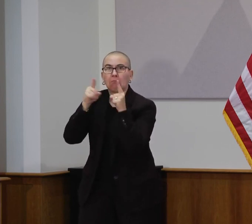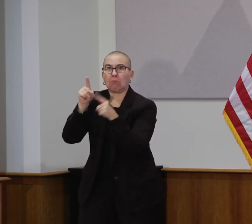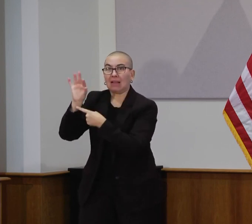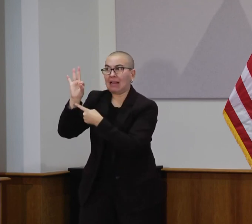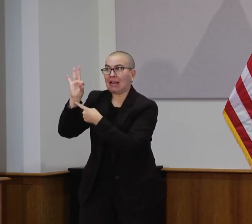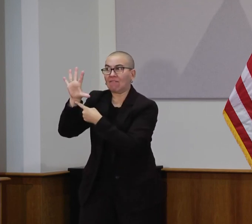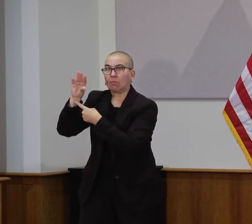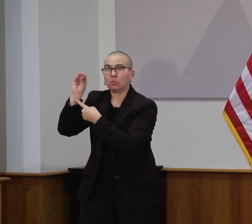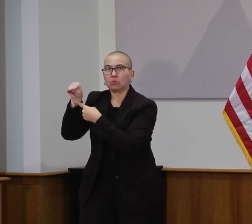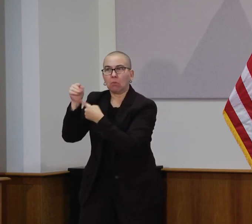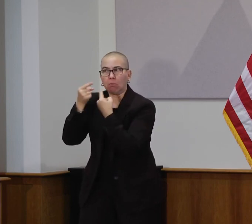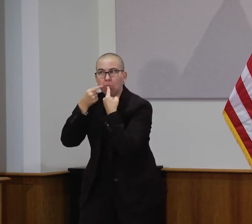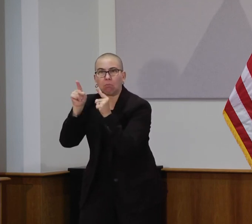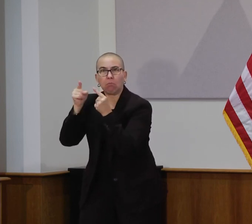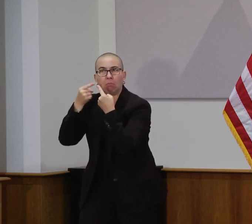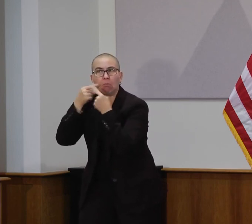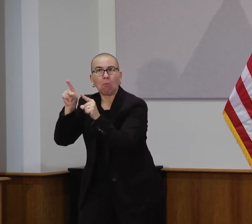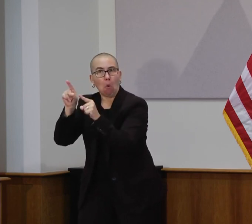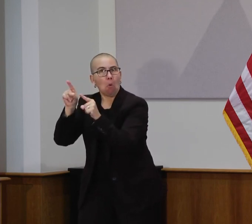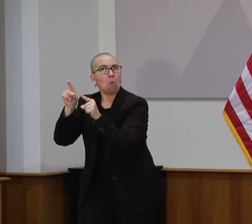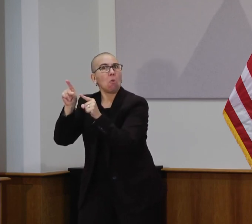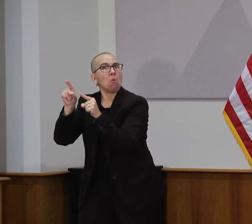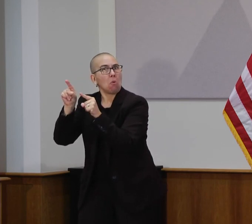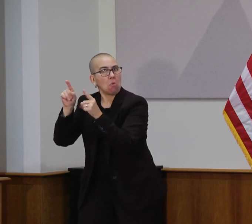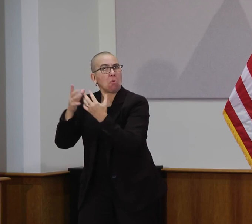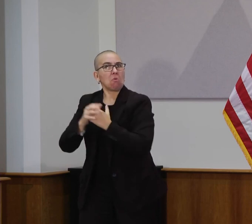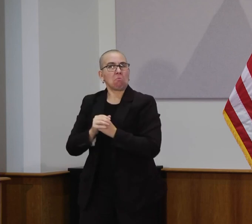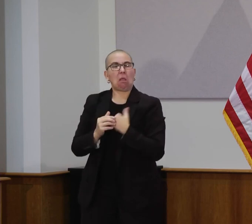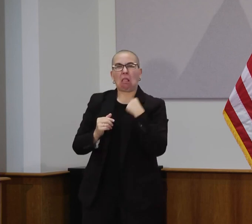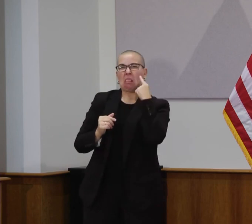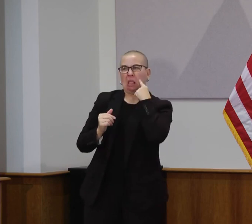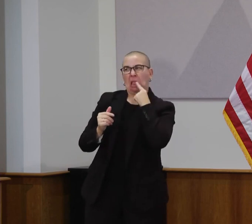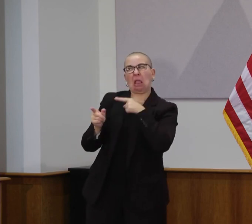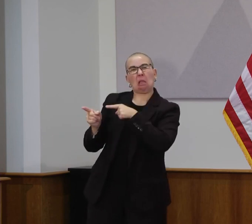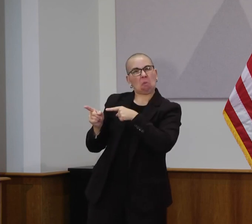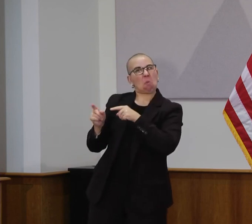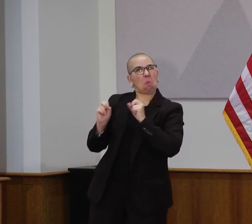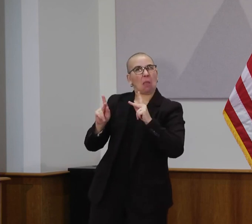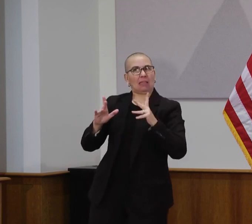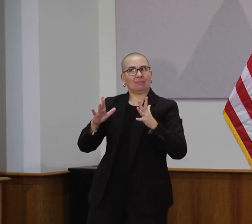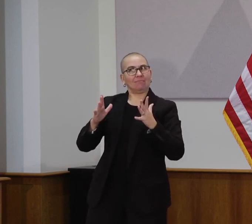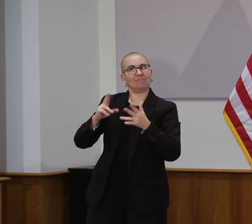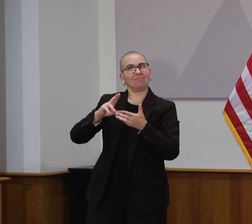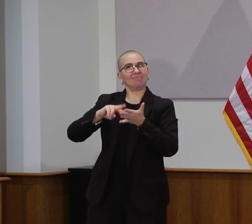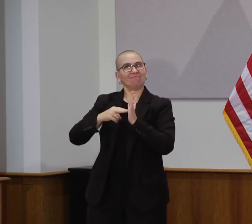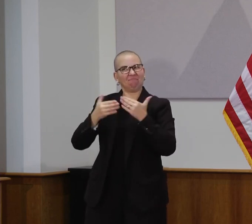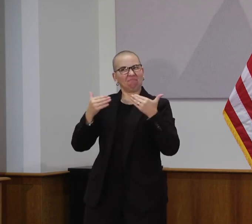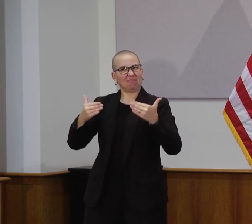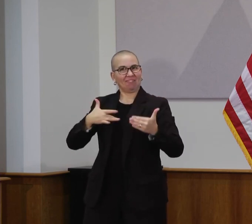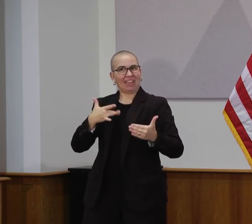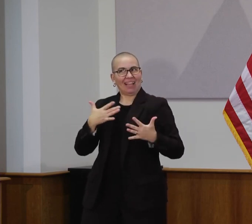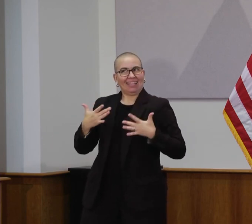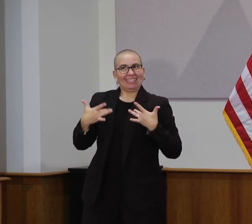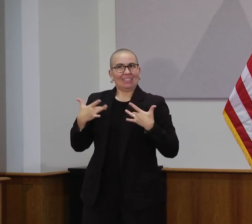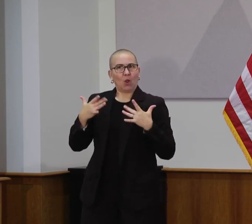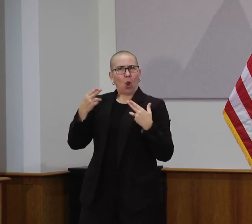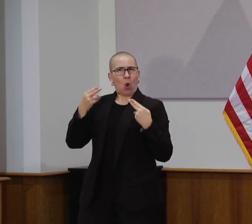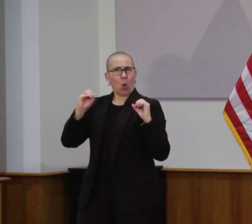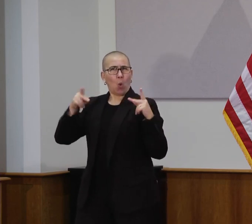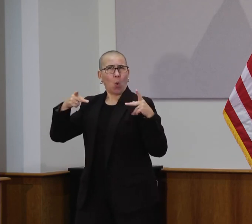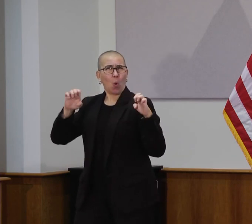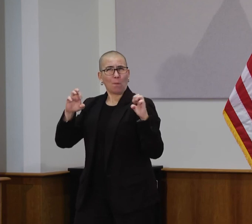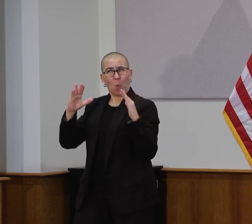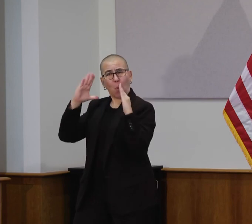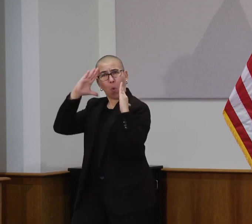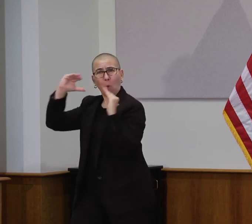think I think it's okay, Minnesotans, for us to be a little excited about this. There's reasons to be very hopeful. There is light